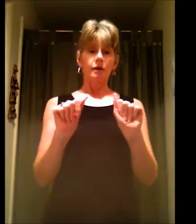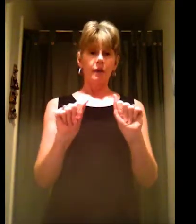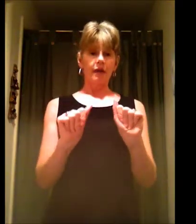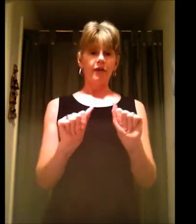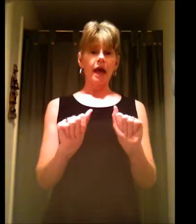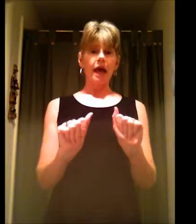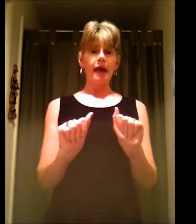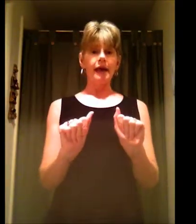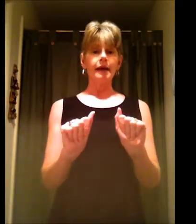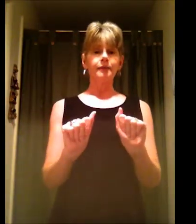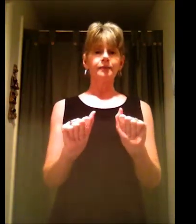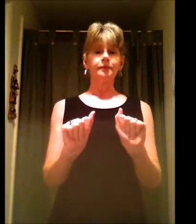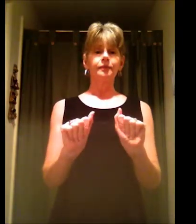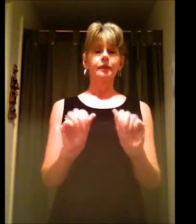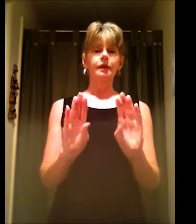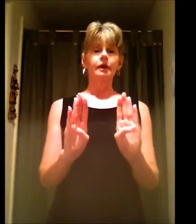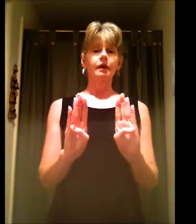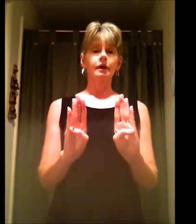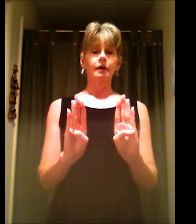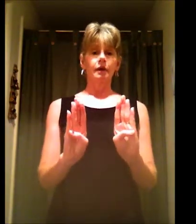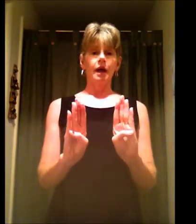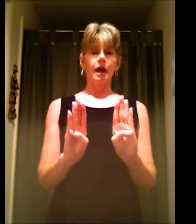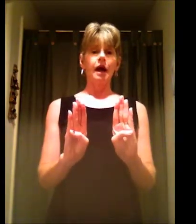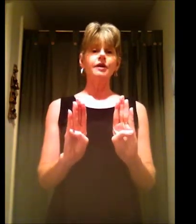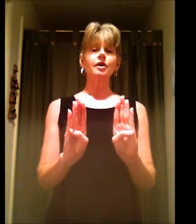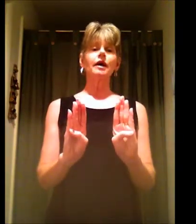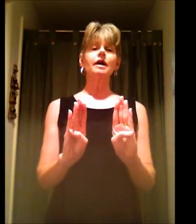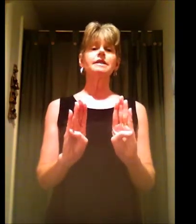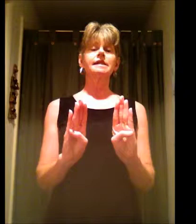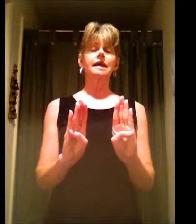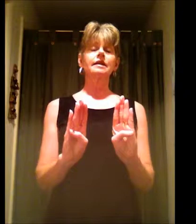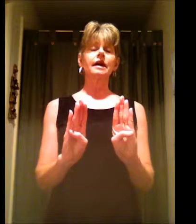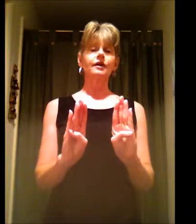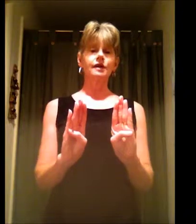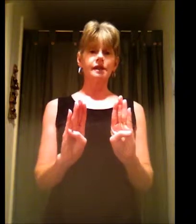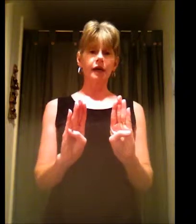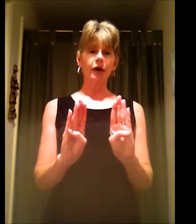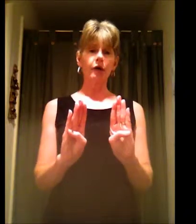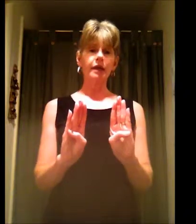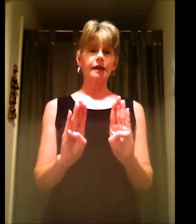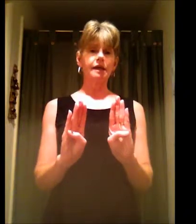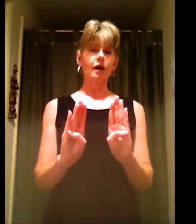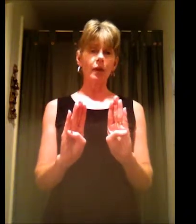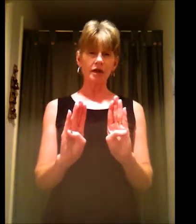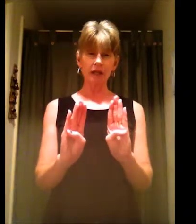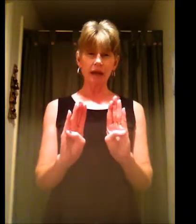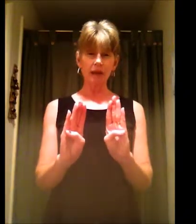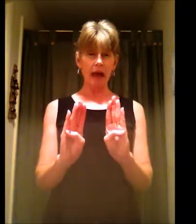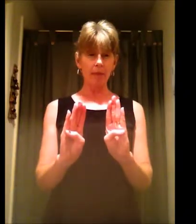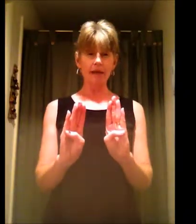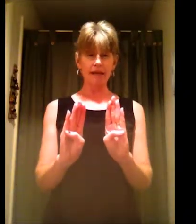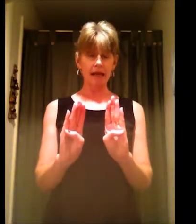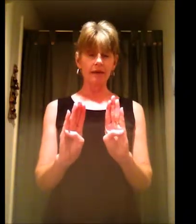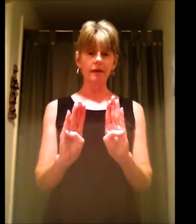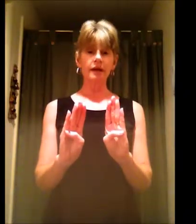We have A, and I try not to say the letters as I go because I don't want you to get in the habit of saying the